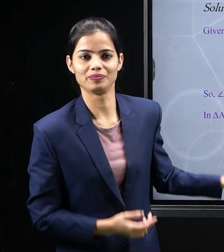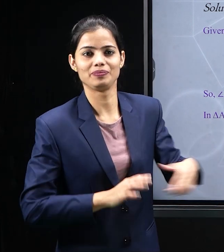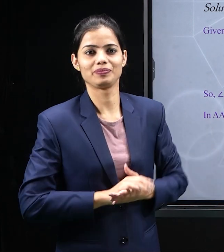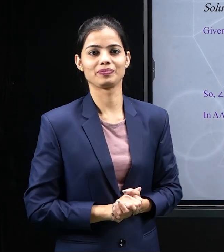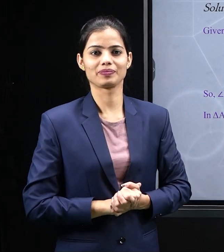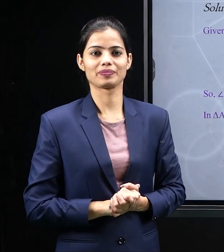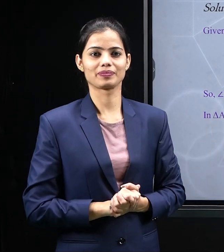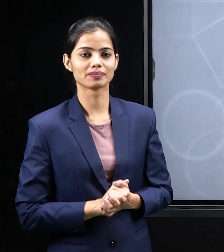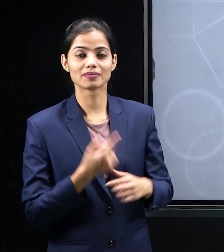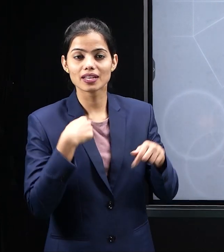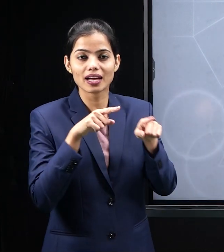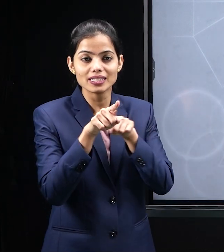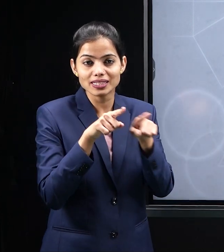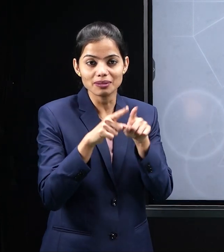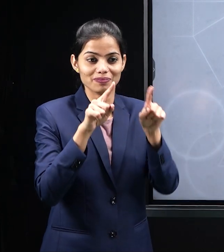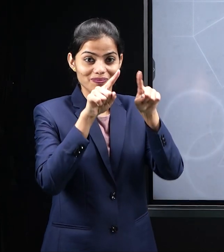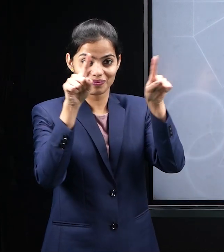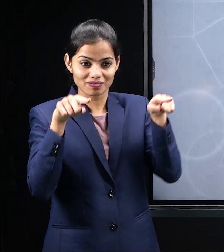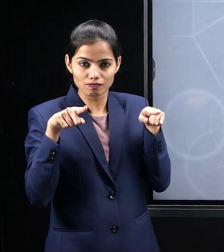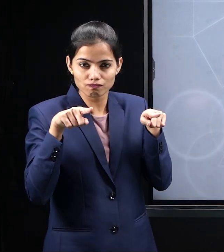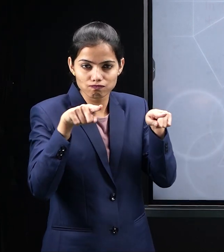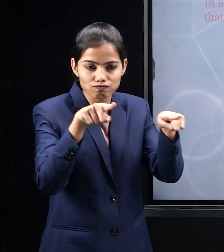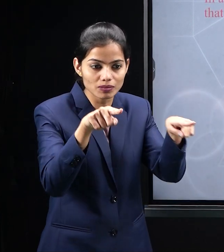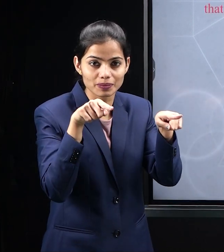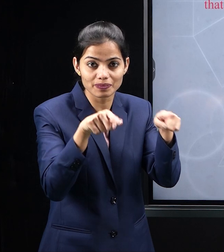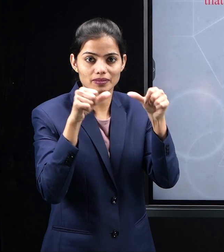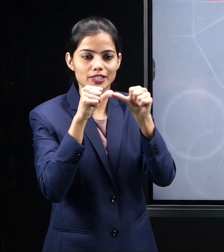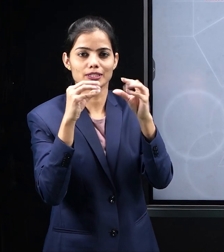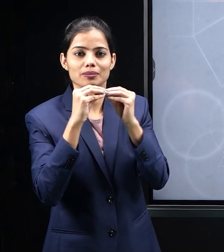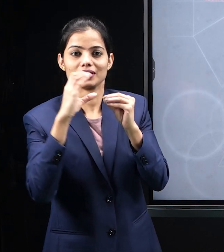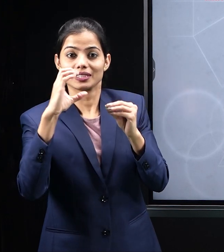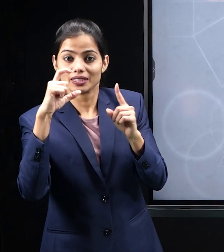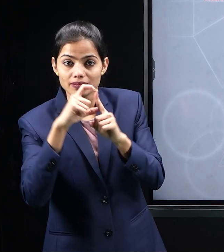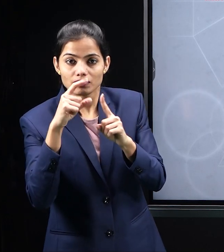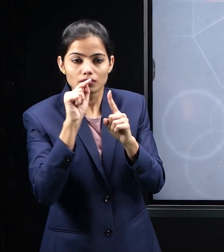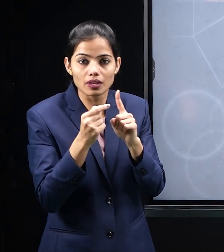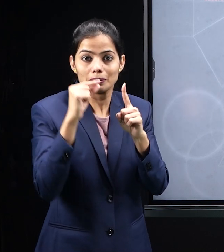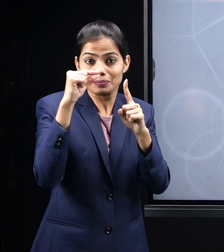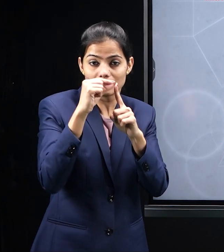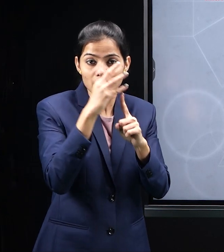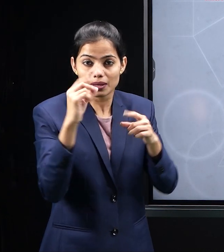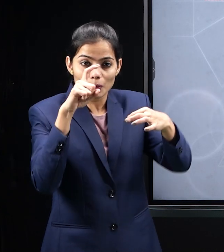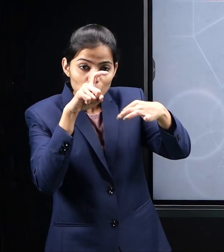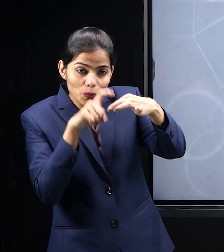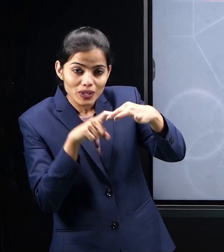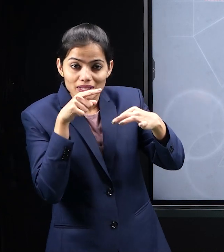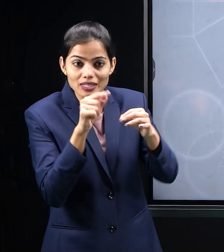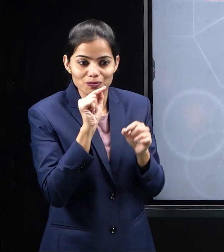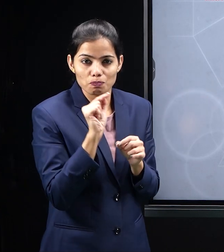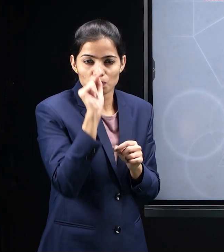Hence proved. Example, in a parallelogram ABCD, P and Q are the points